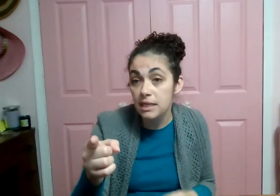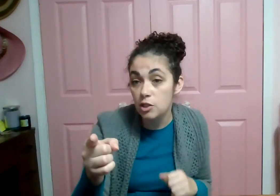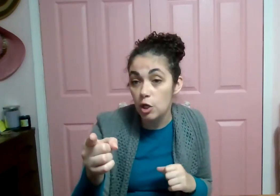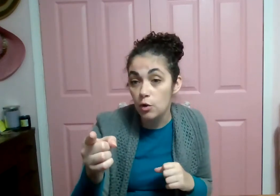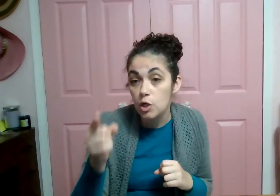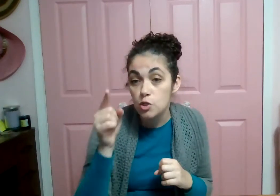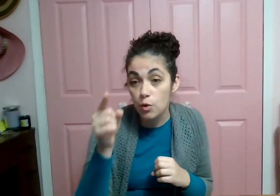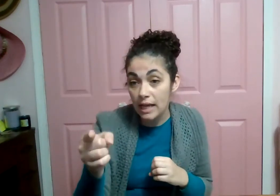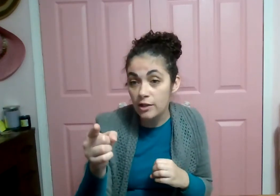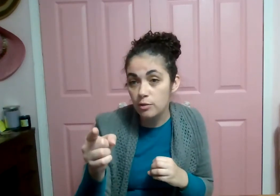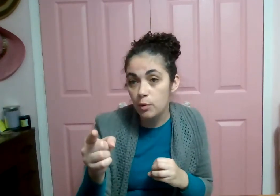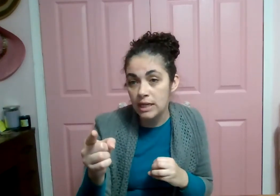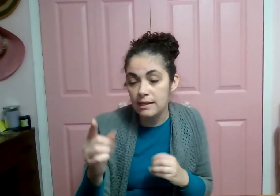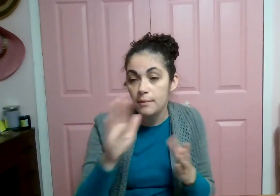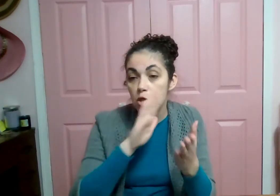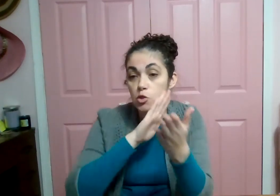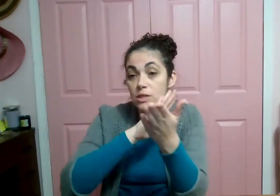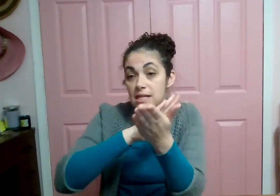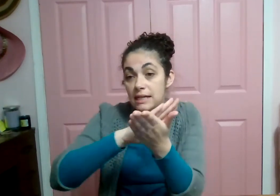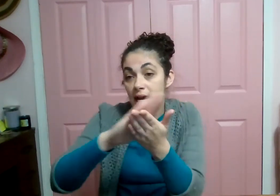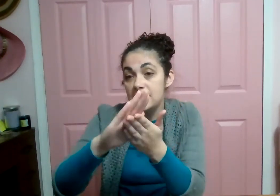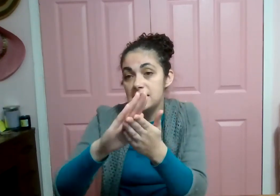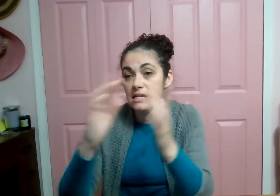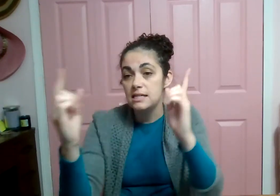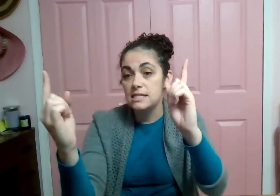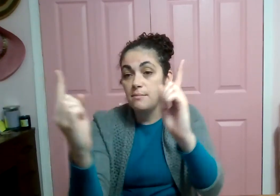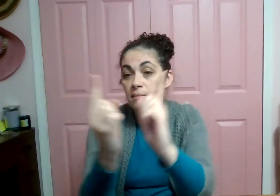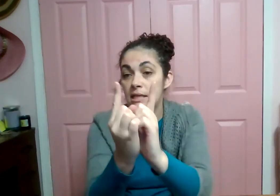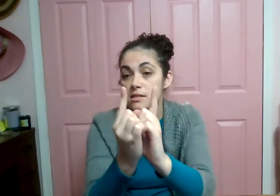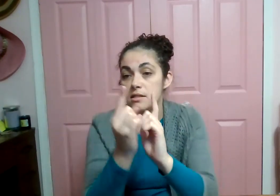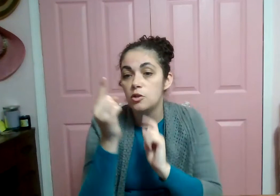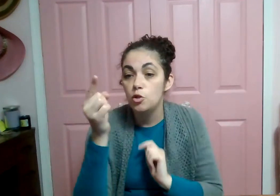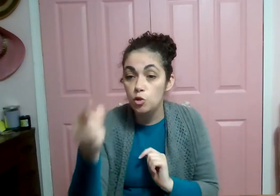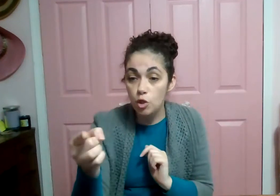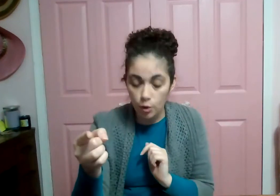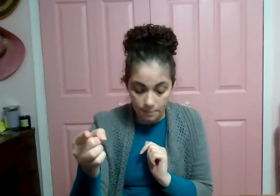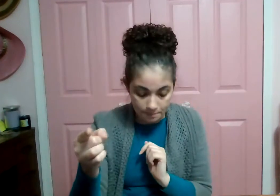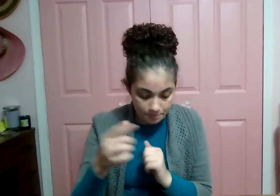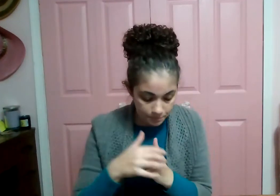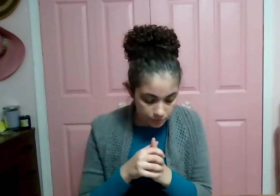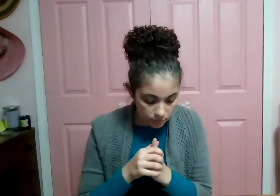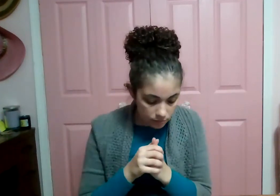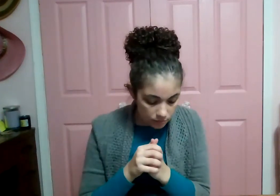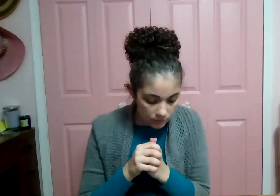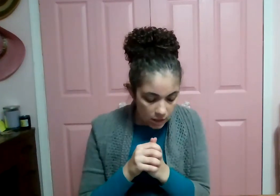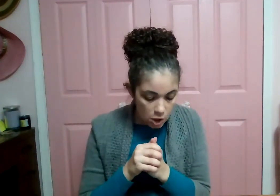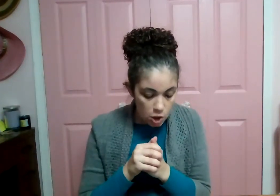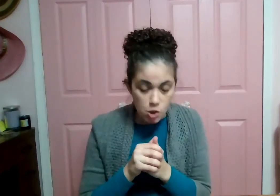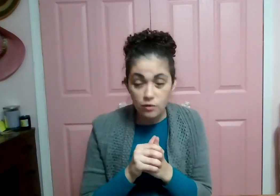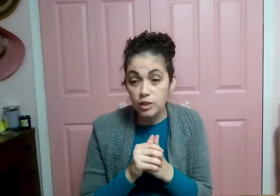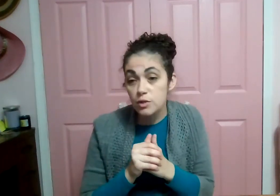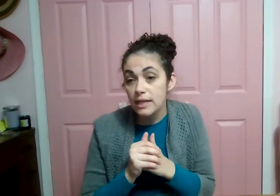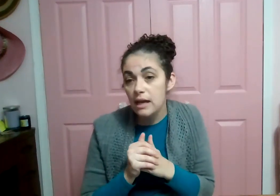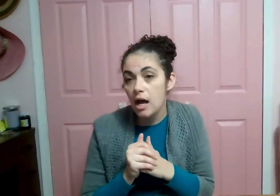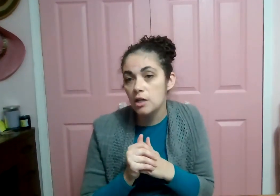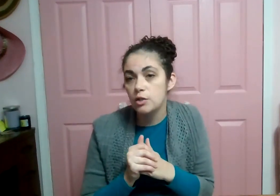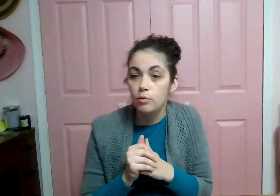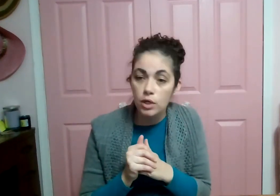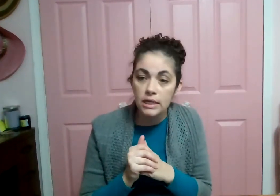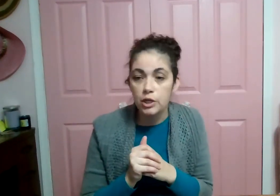meet you. So again, you're pointing them. So it's a nice to meet you. So if you're doing a good morning, a